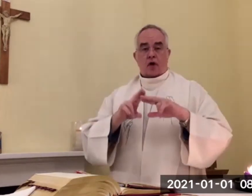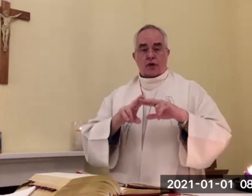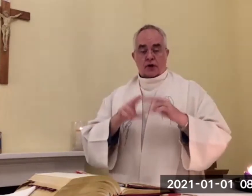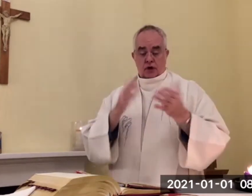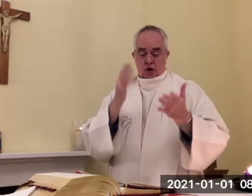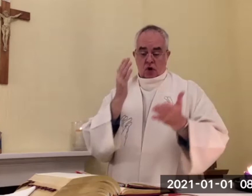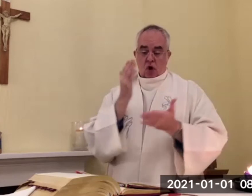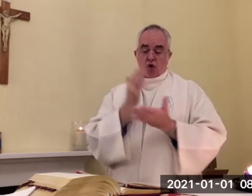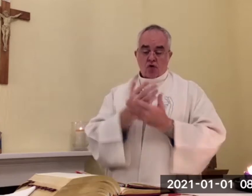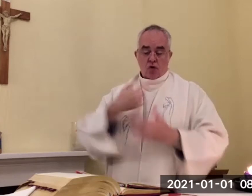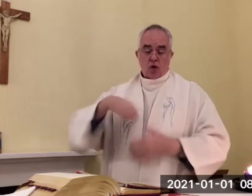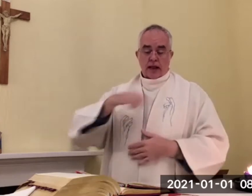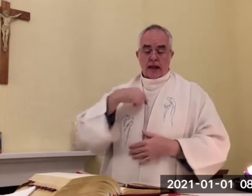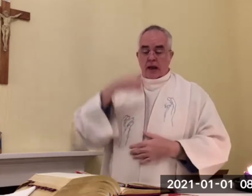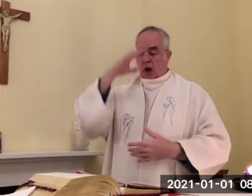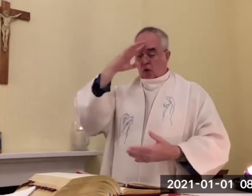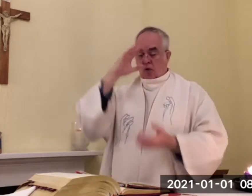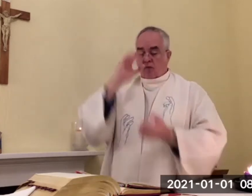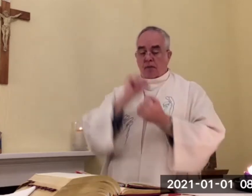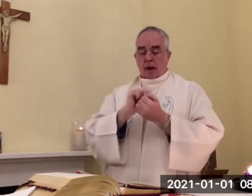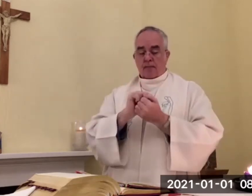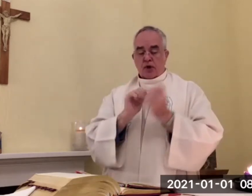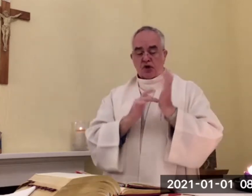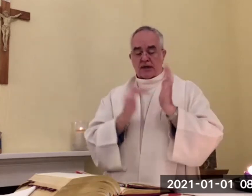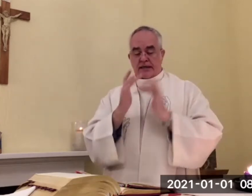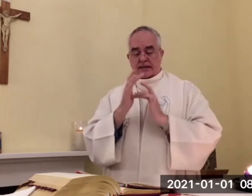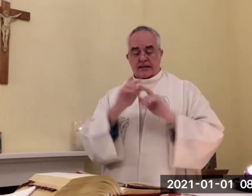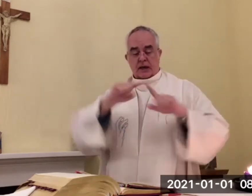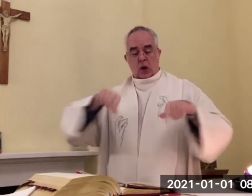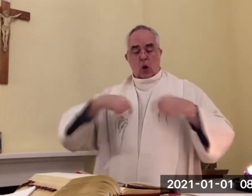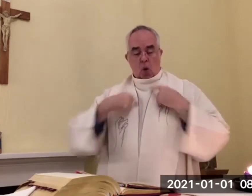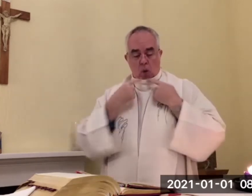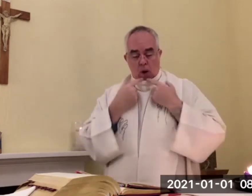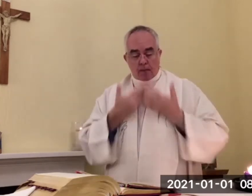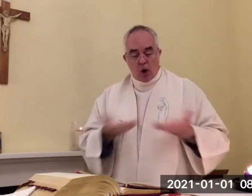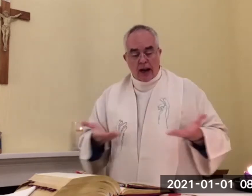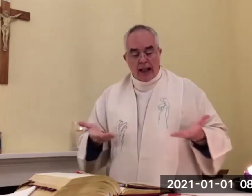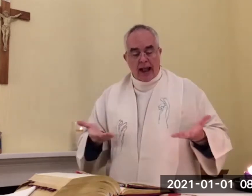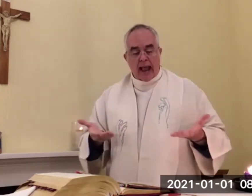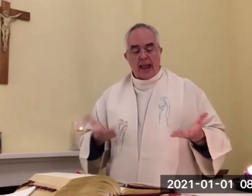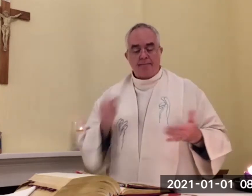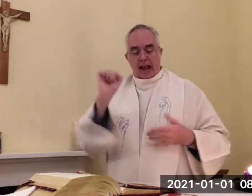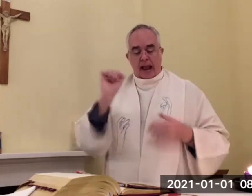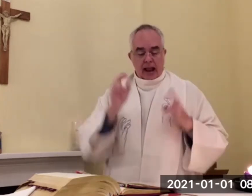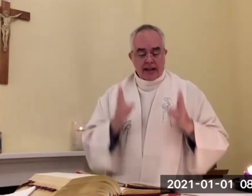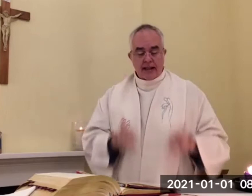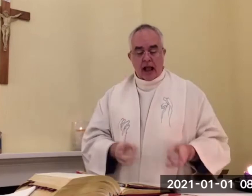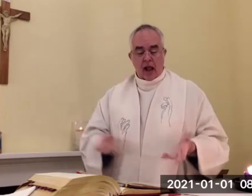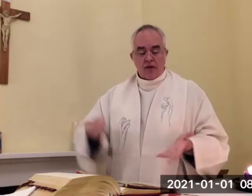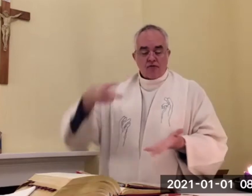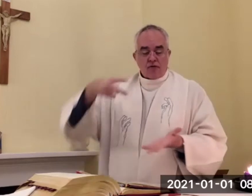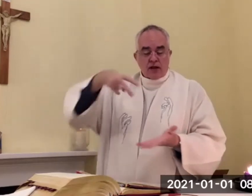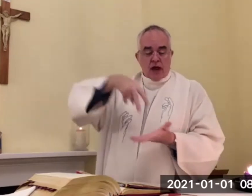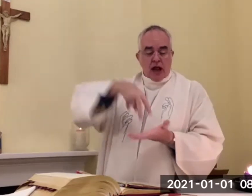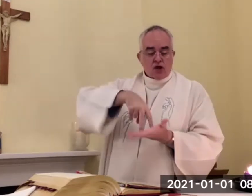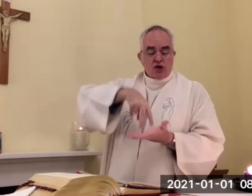Father, truly we remember Jesus. We proclaim his death, resurrection,